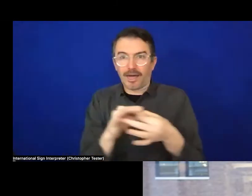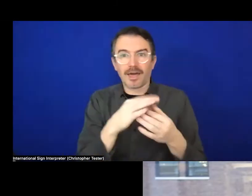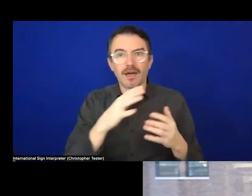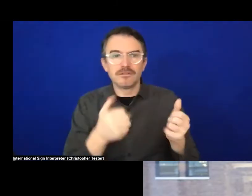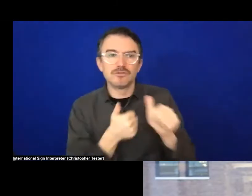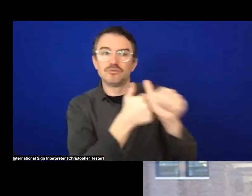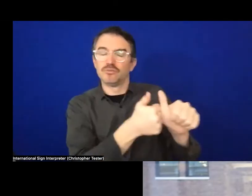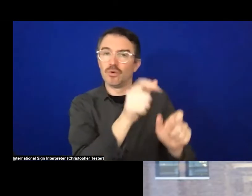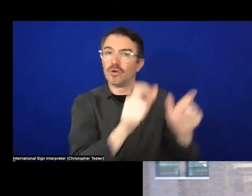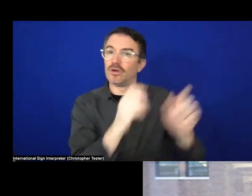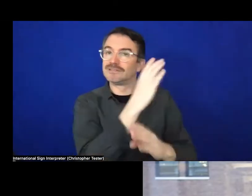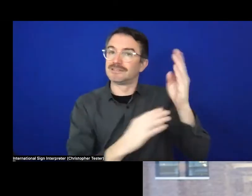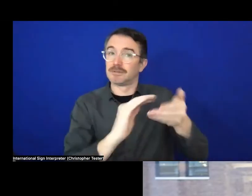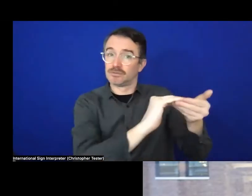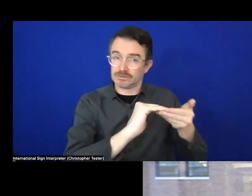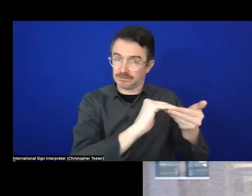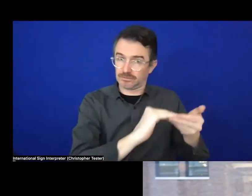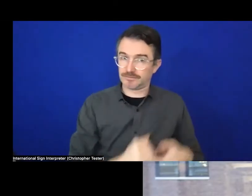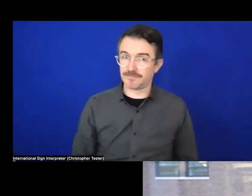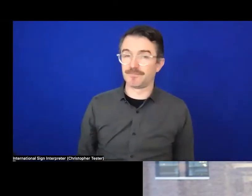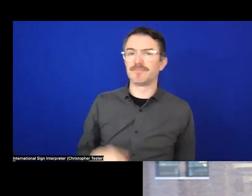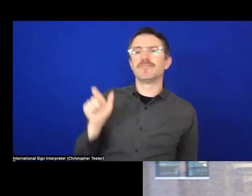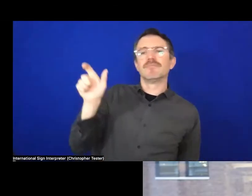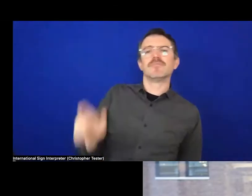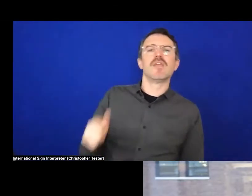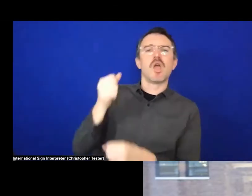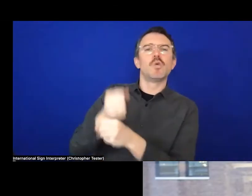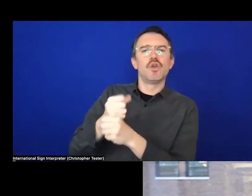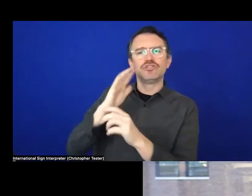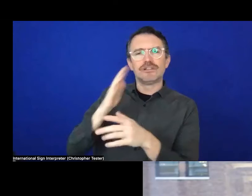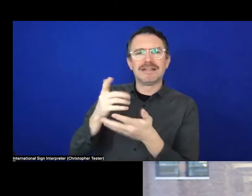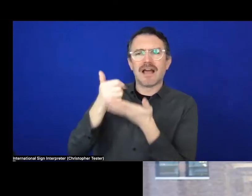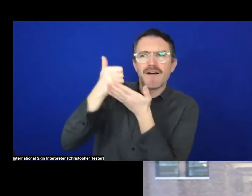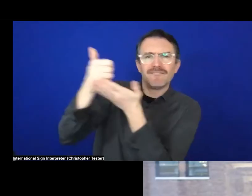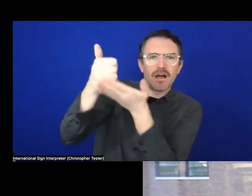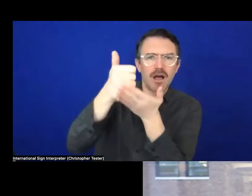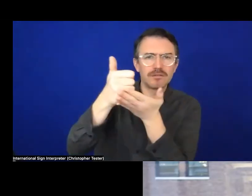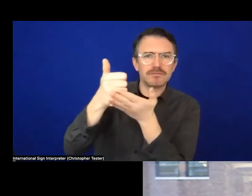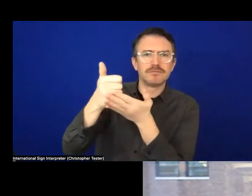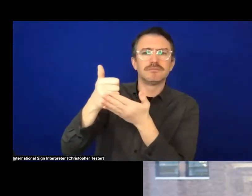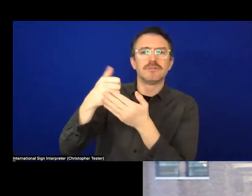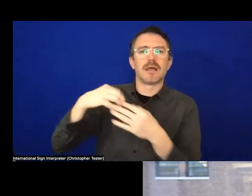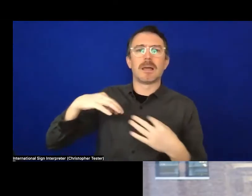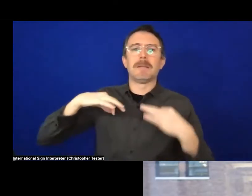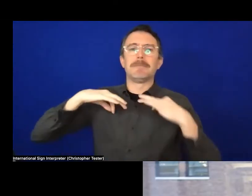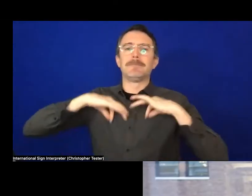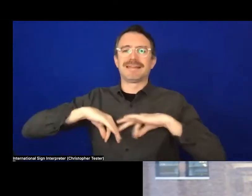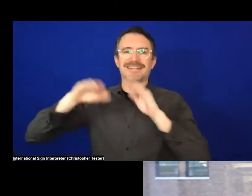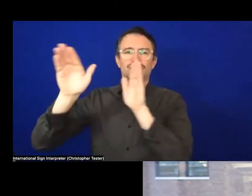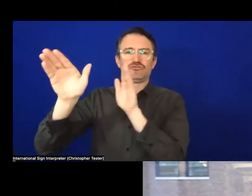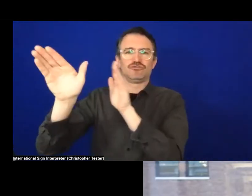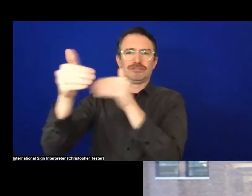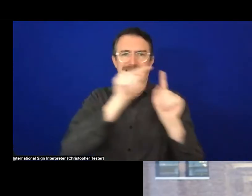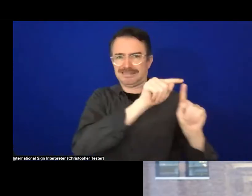to do analysis and advise the minister on social and poverty reduction related issues and strategies. She also heads